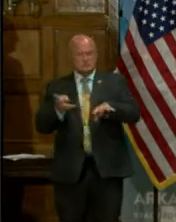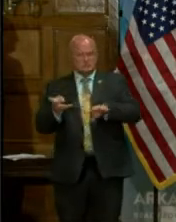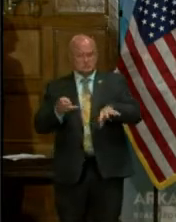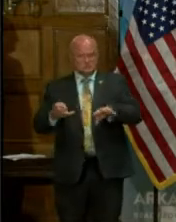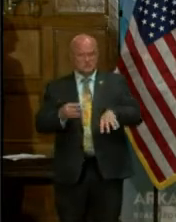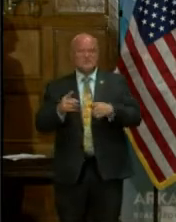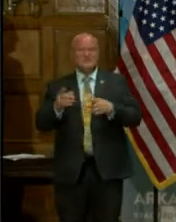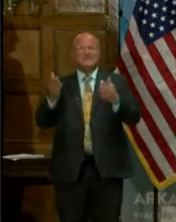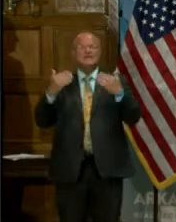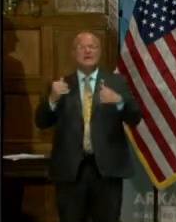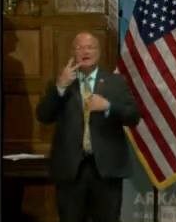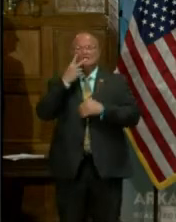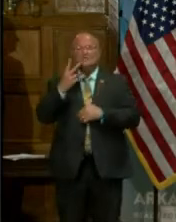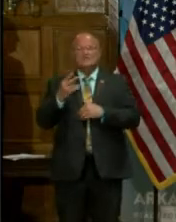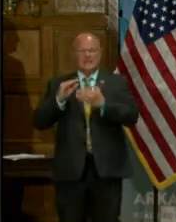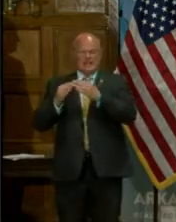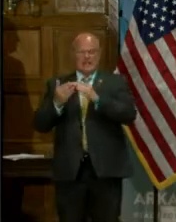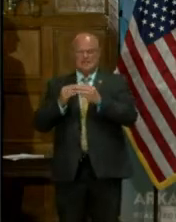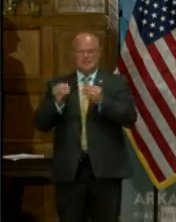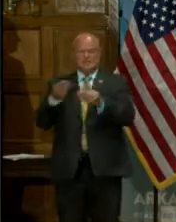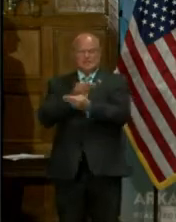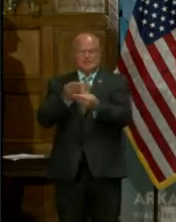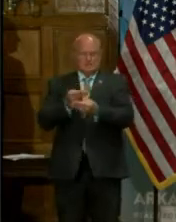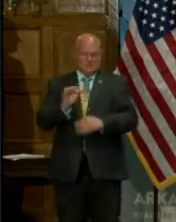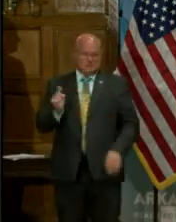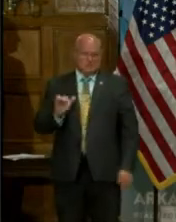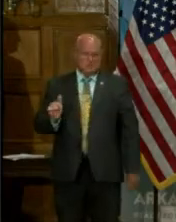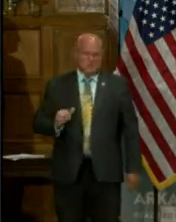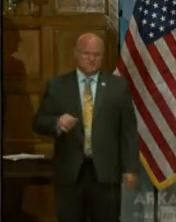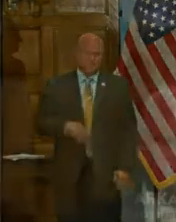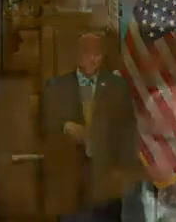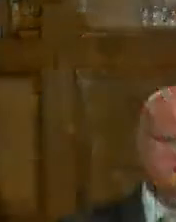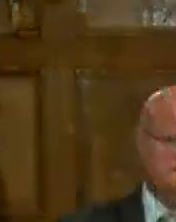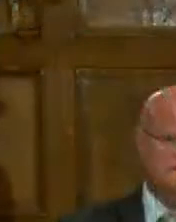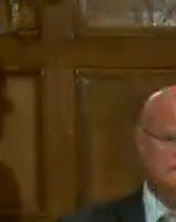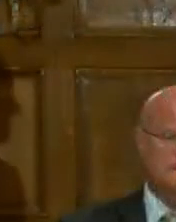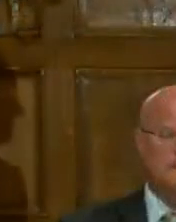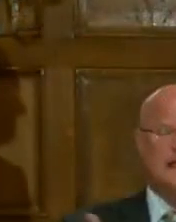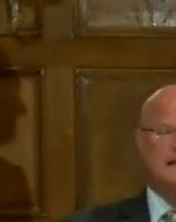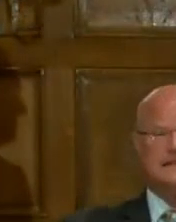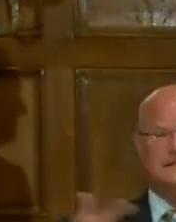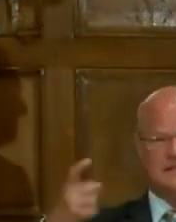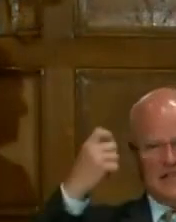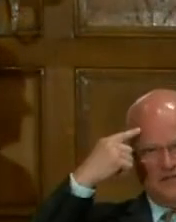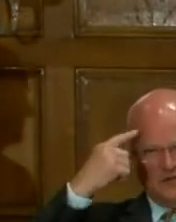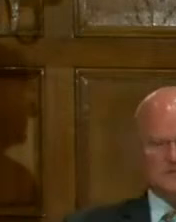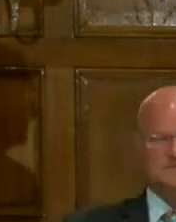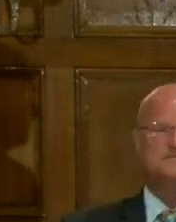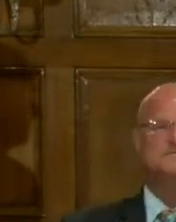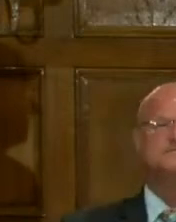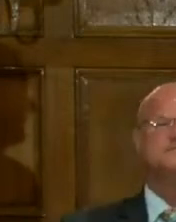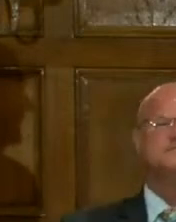then we've also seen community transmission as well. With that, I'll turn it back over to the governor.